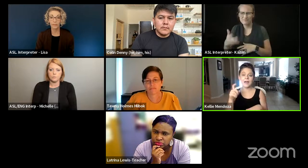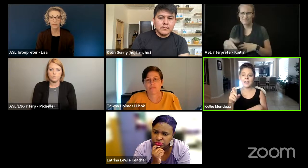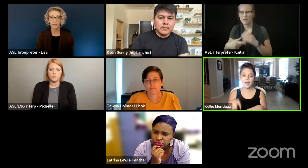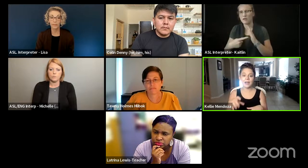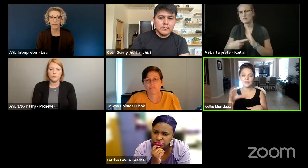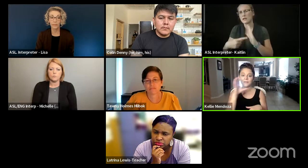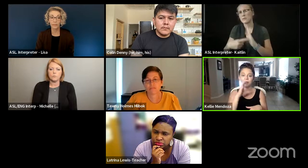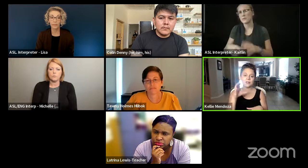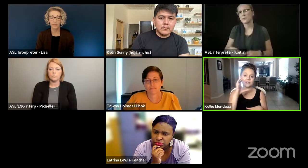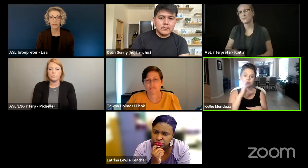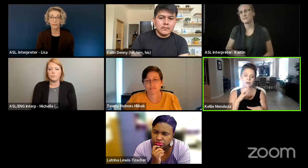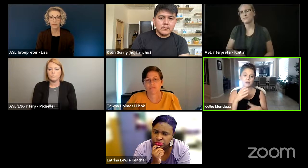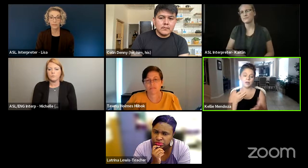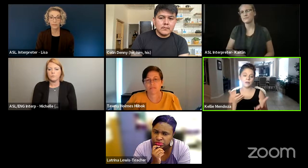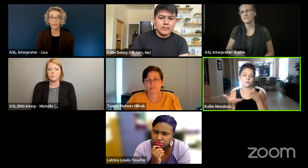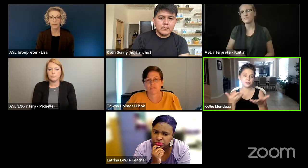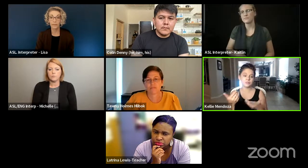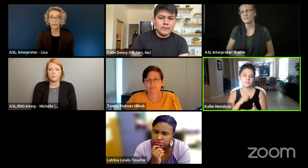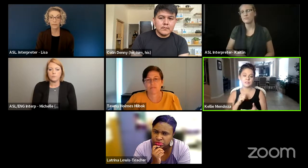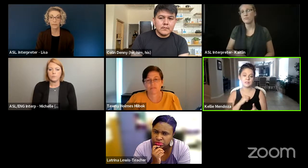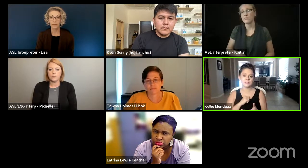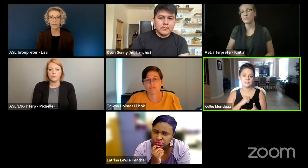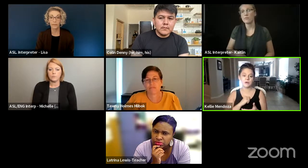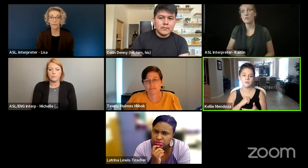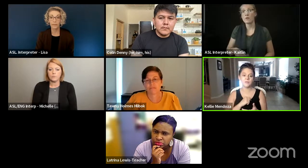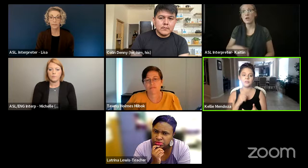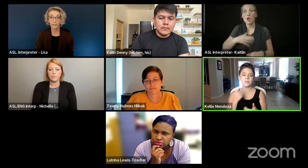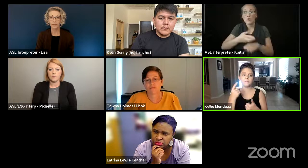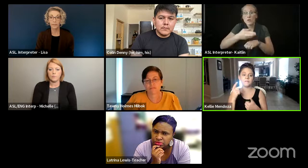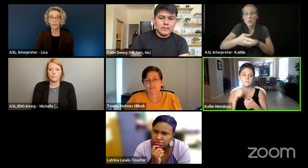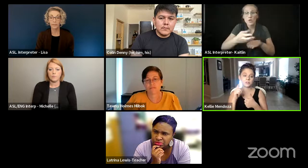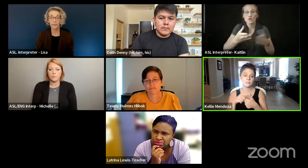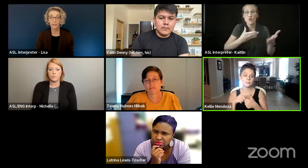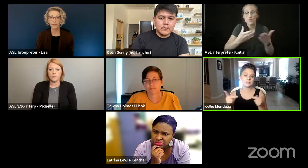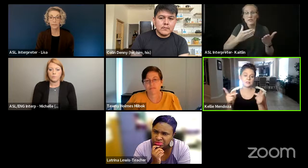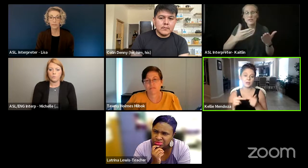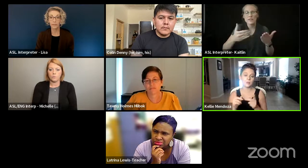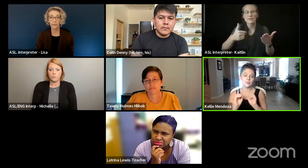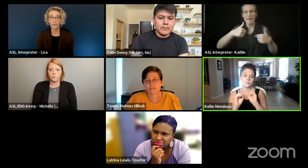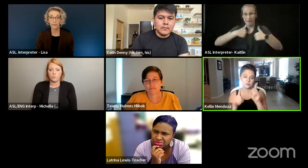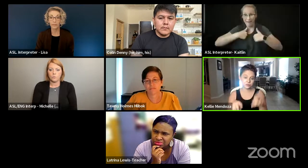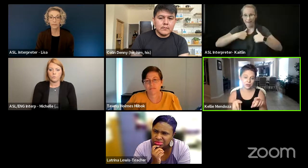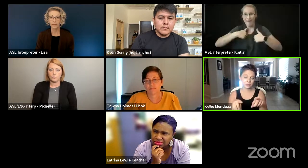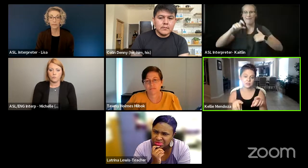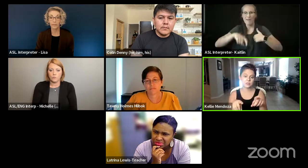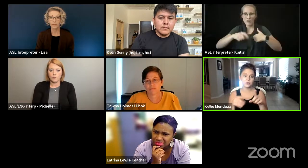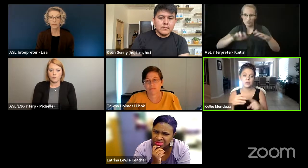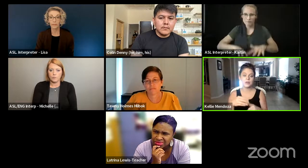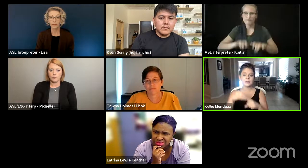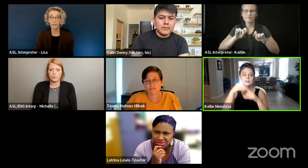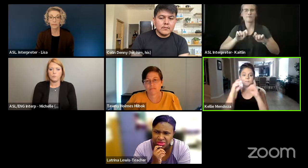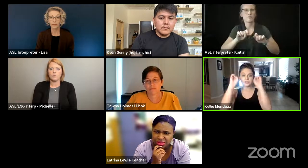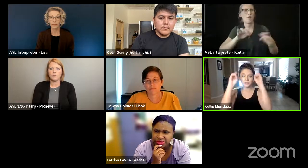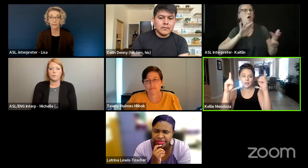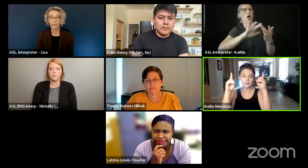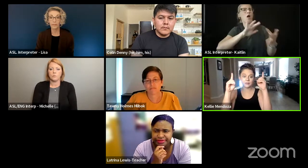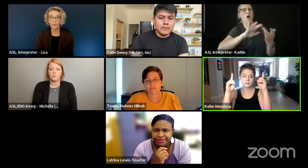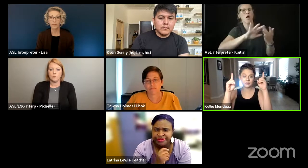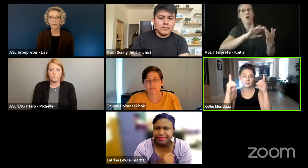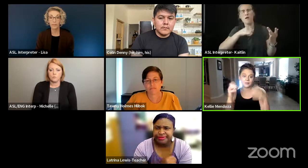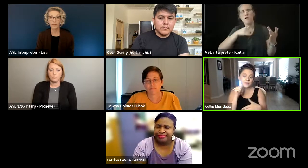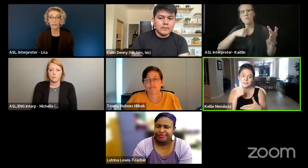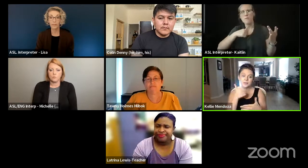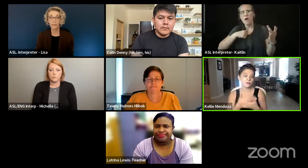if I hadn't have gone and sought out those services myself, the first place I would have been directed to is special